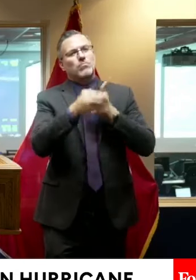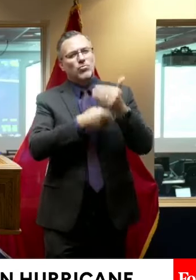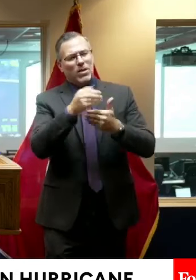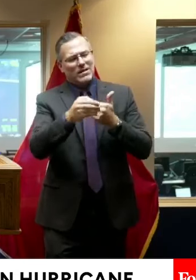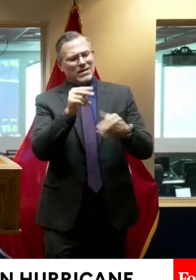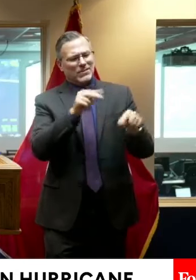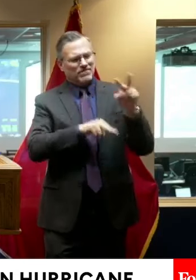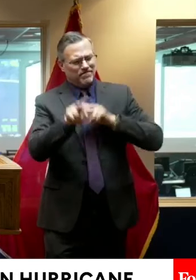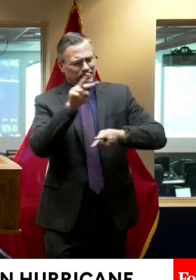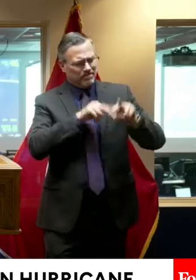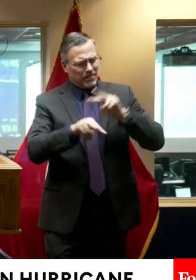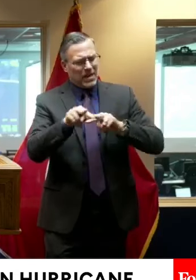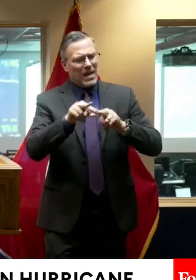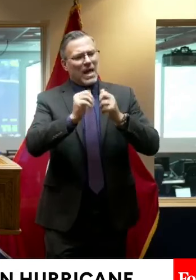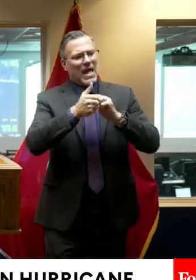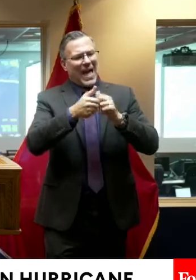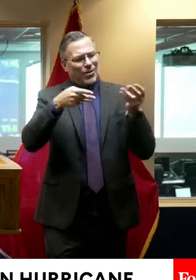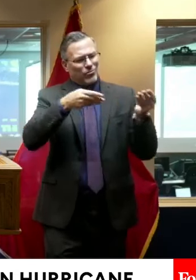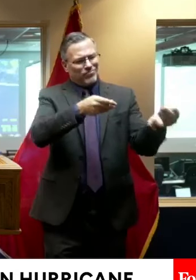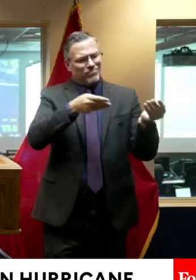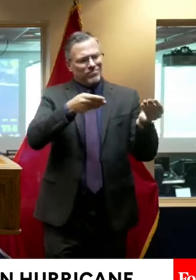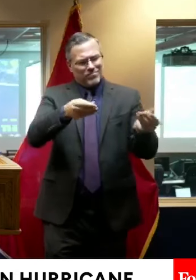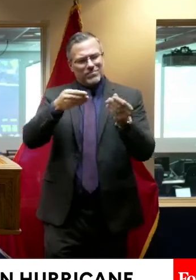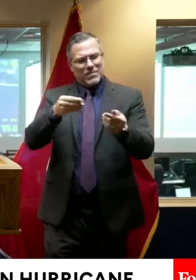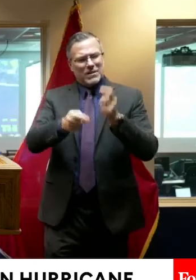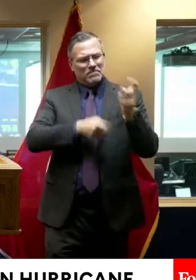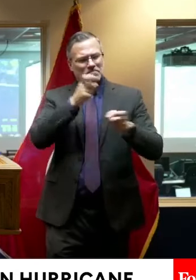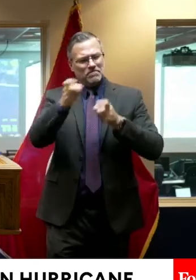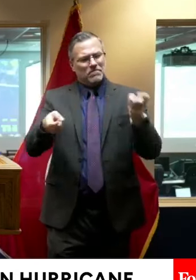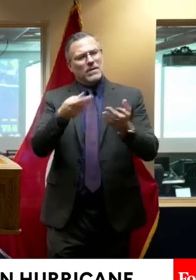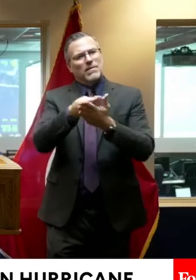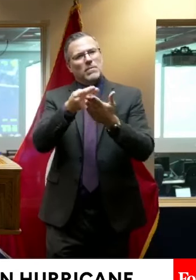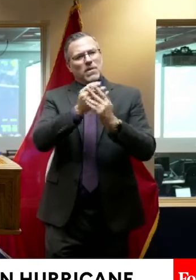the pathway for funds to get out into those counties.